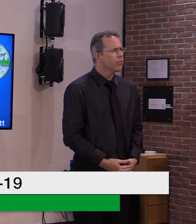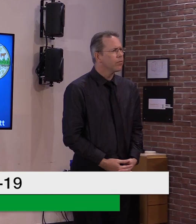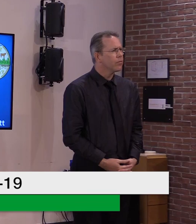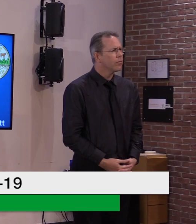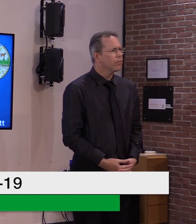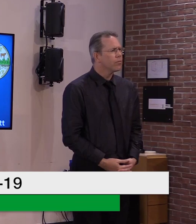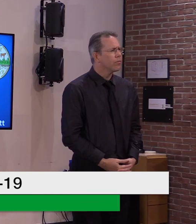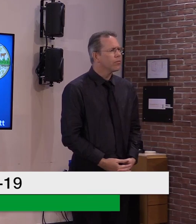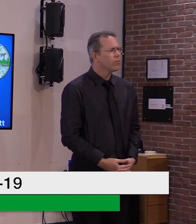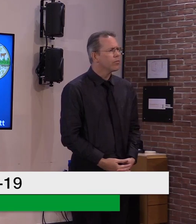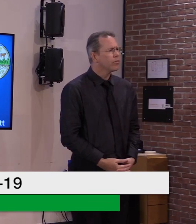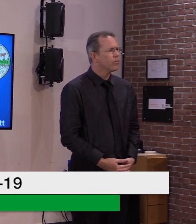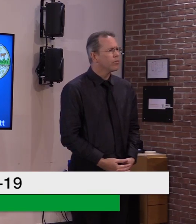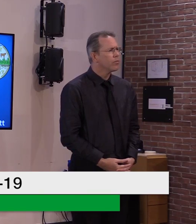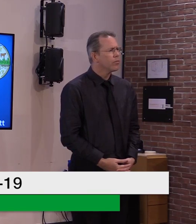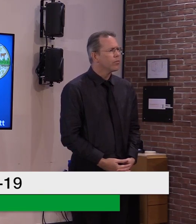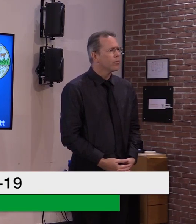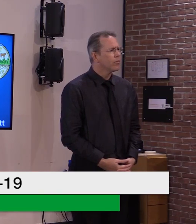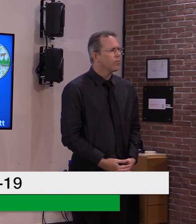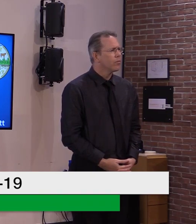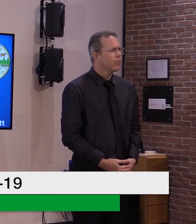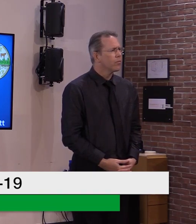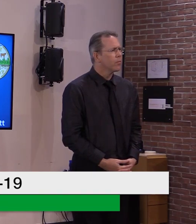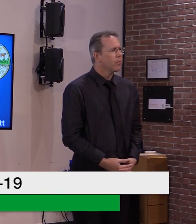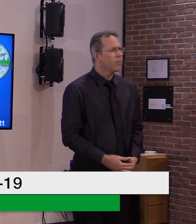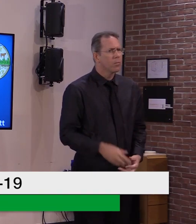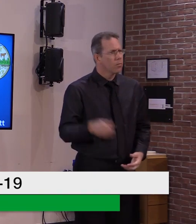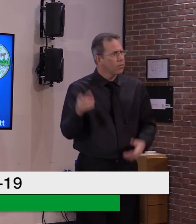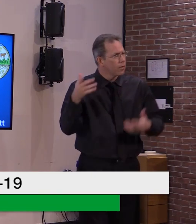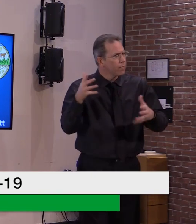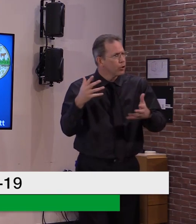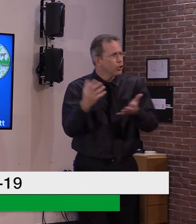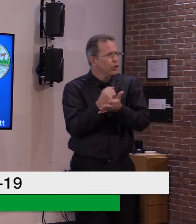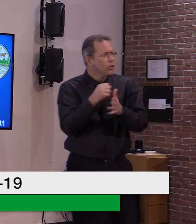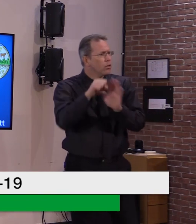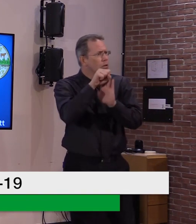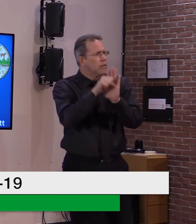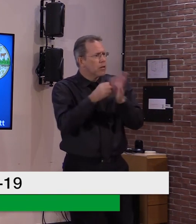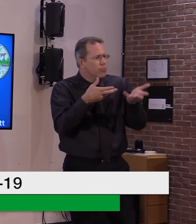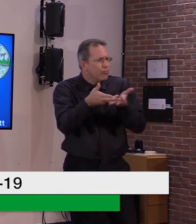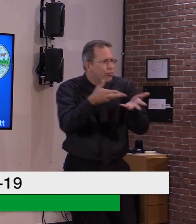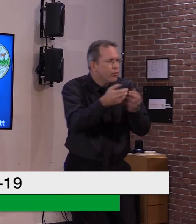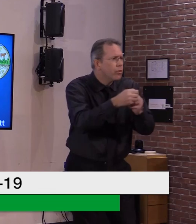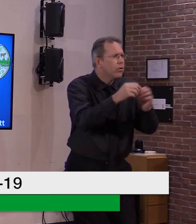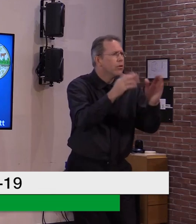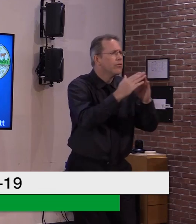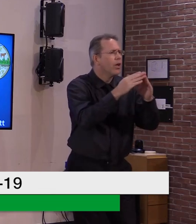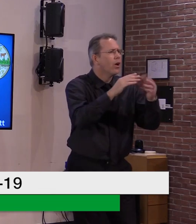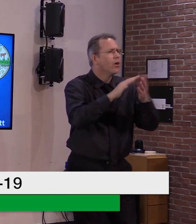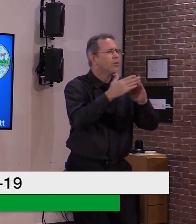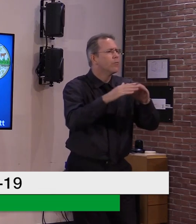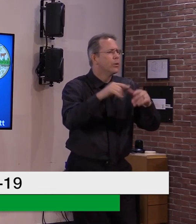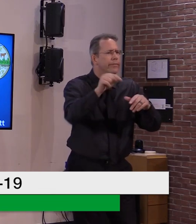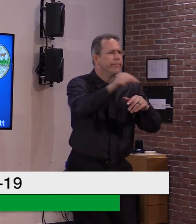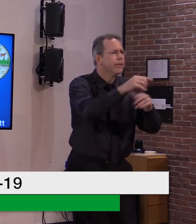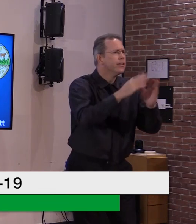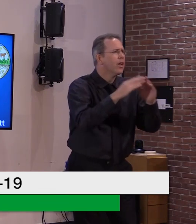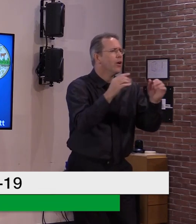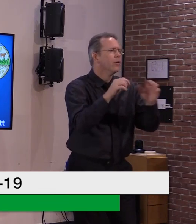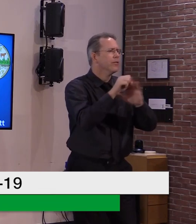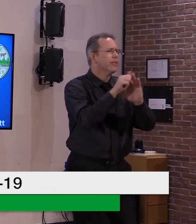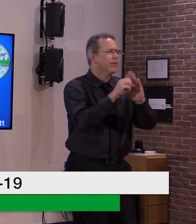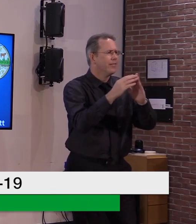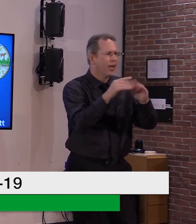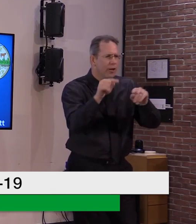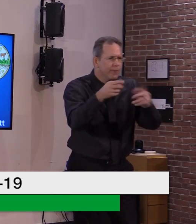need from the state and what if the state is sending any kind of um issues to programs or